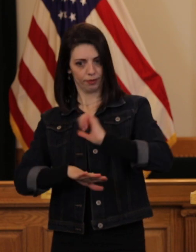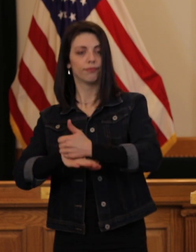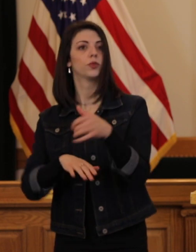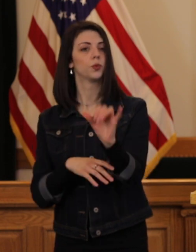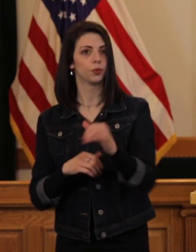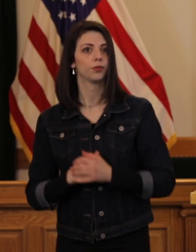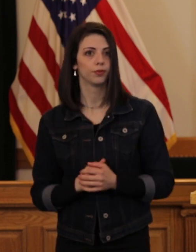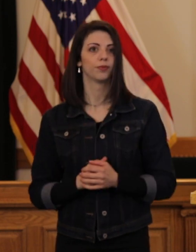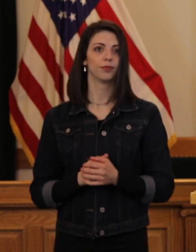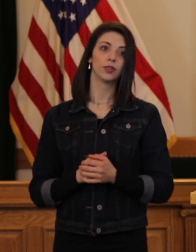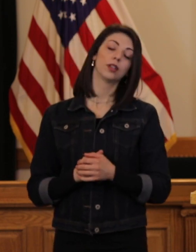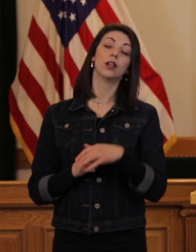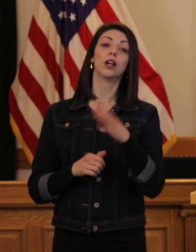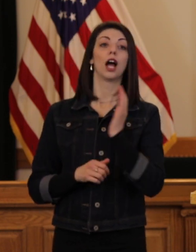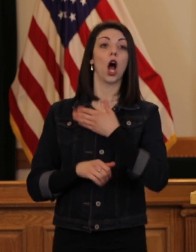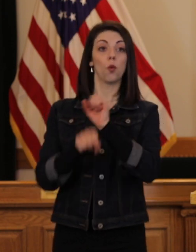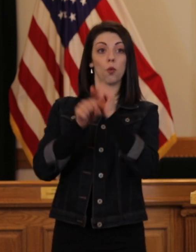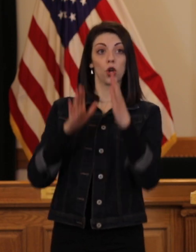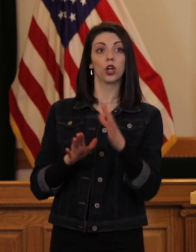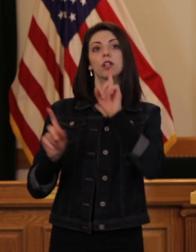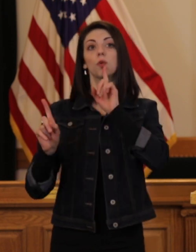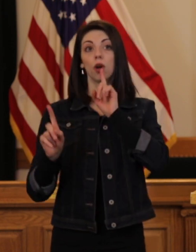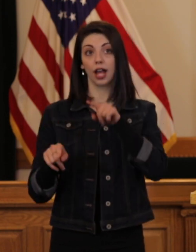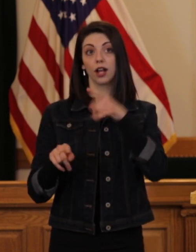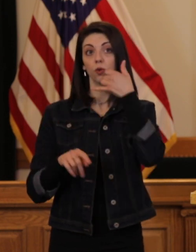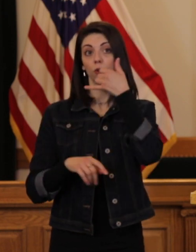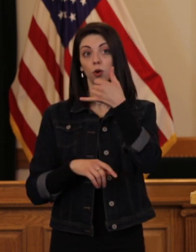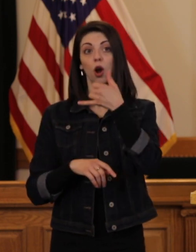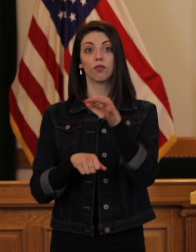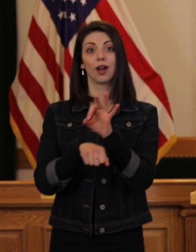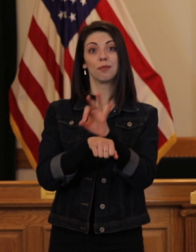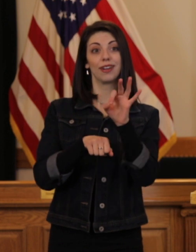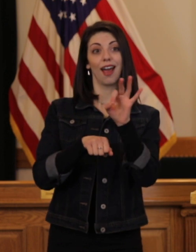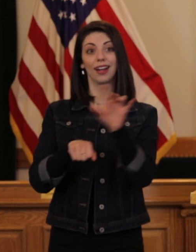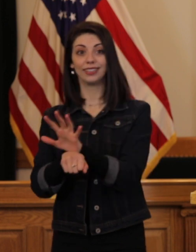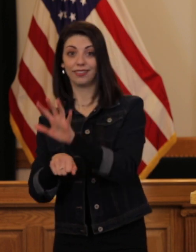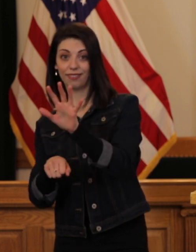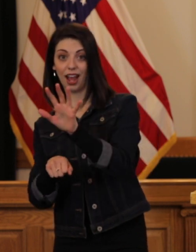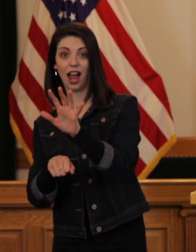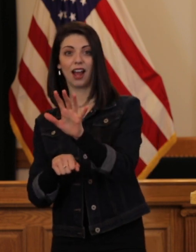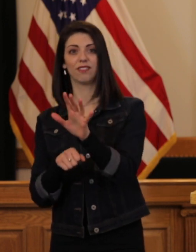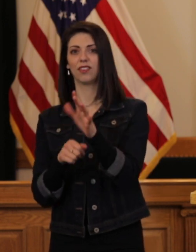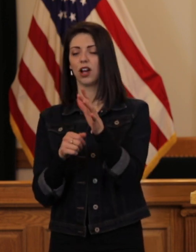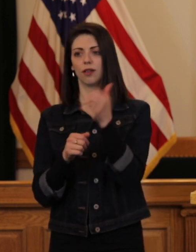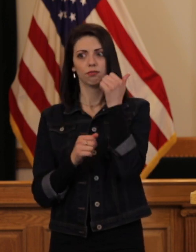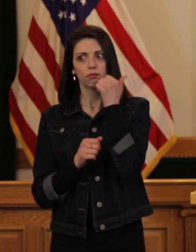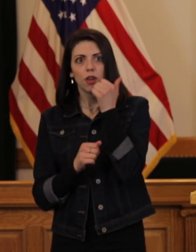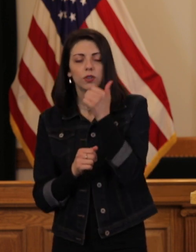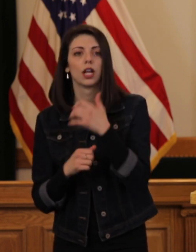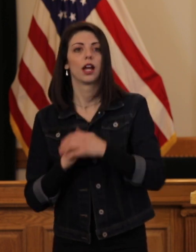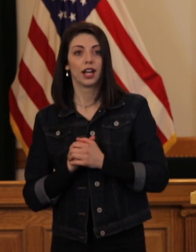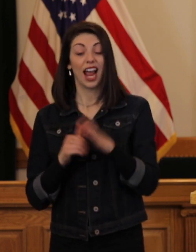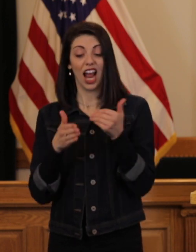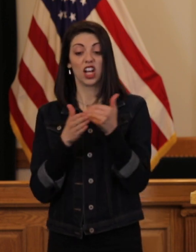appointments. Those employees answered phone calls from 9 a.m. to 5 p.m. almost constantly, and nearly every appointment